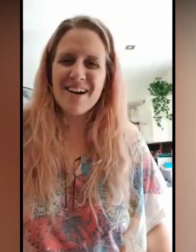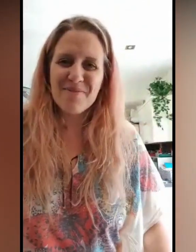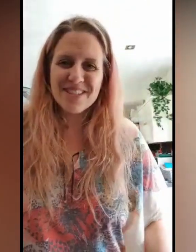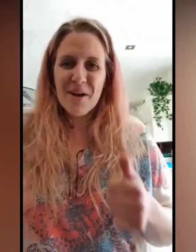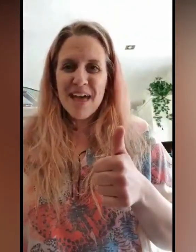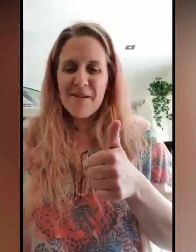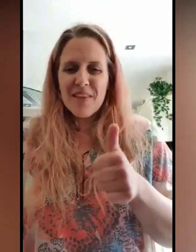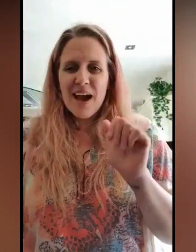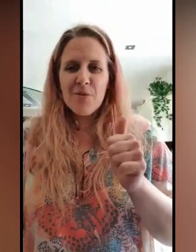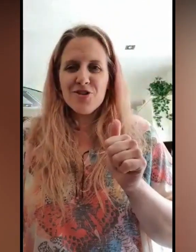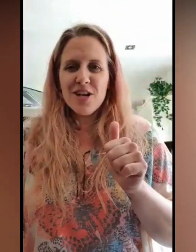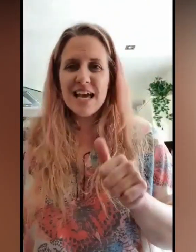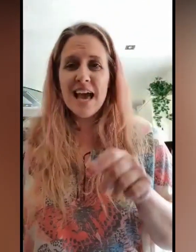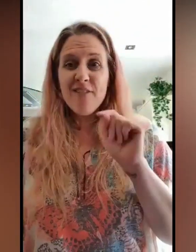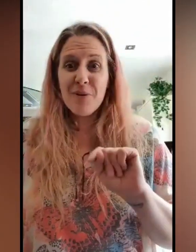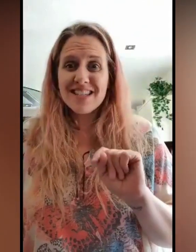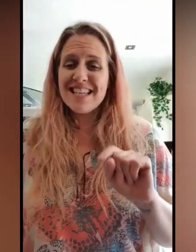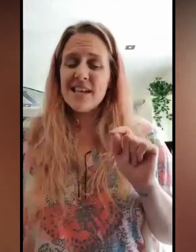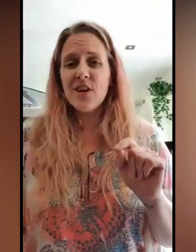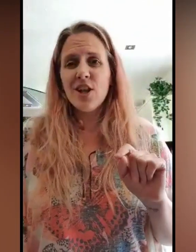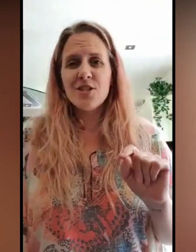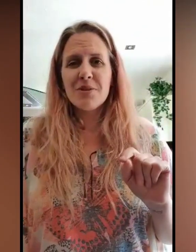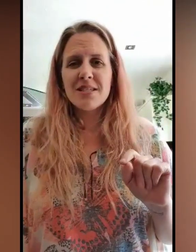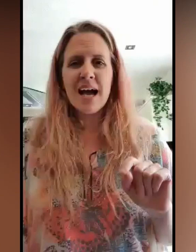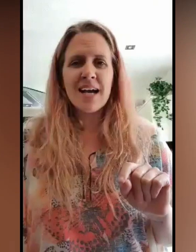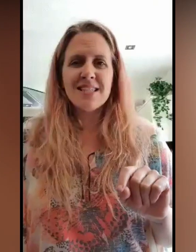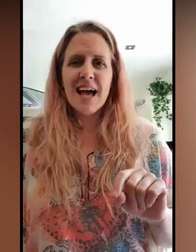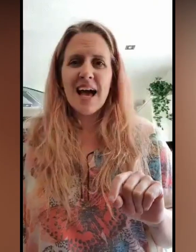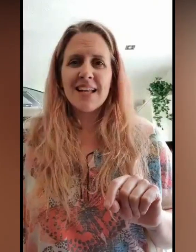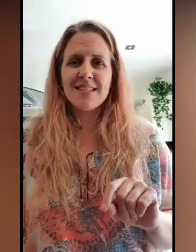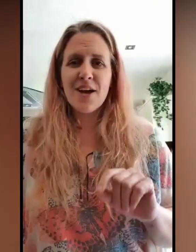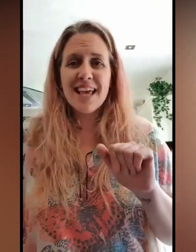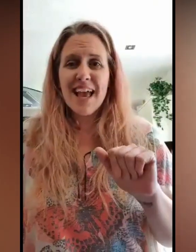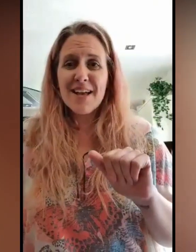We'll stop there. I hope you enjoyed it. Have a practice, see if you can learn some of the signs, and take care.